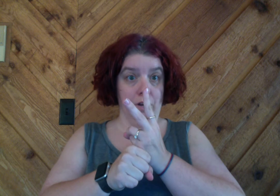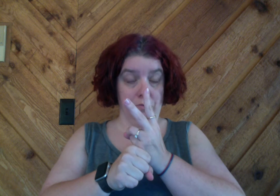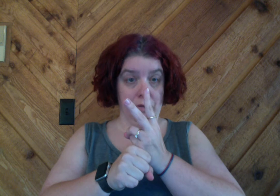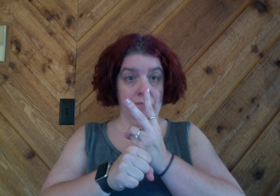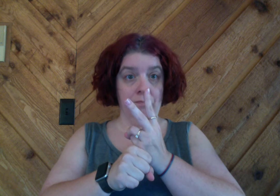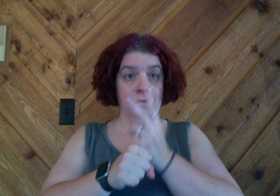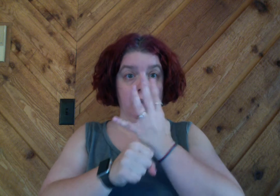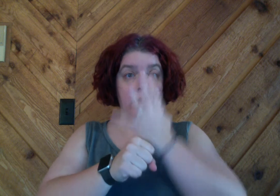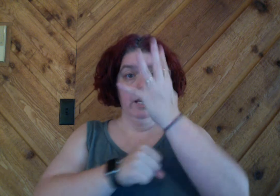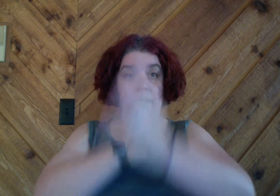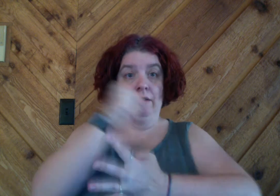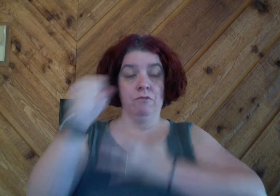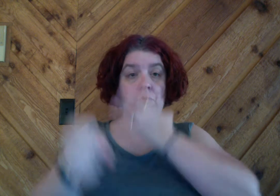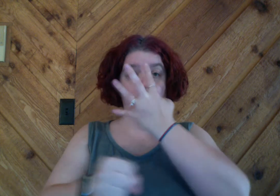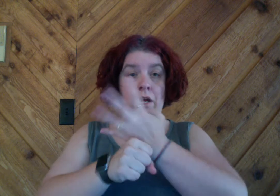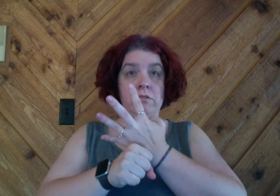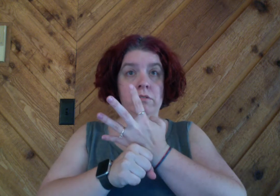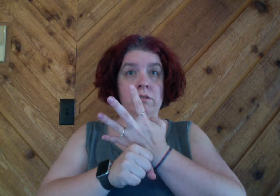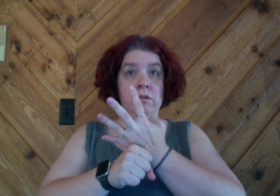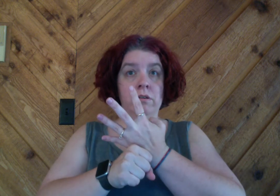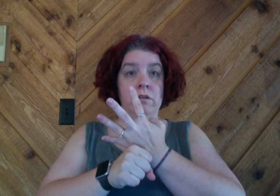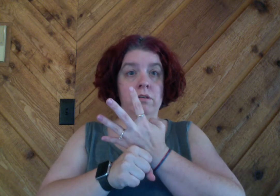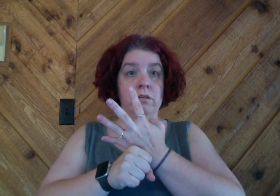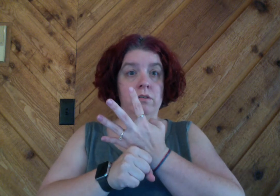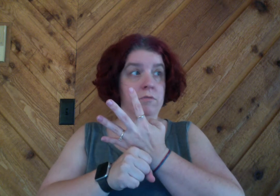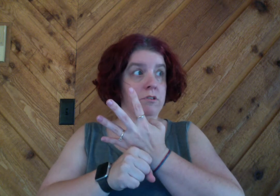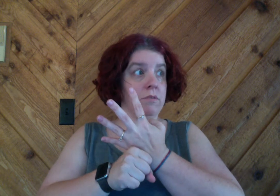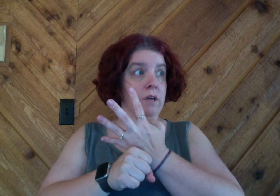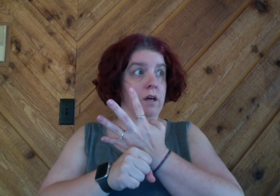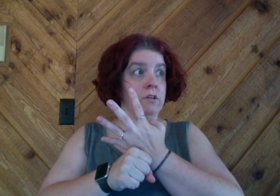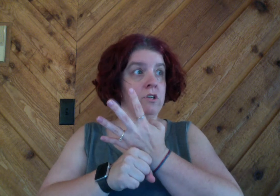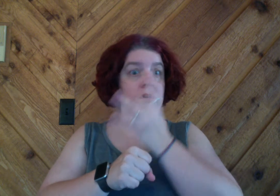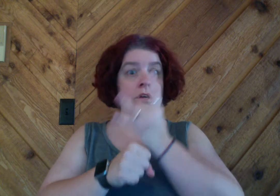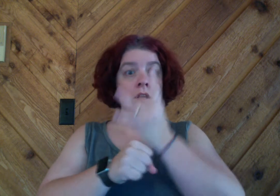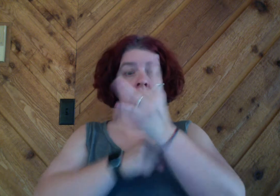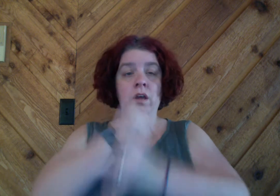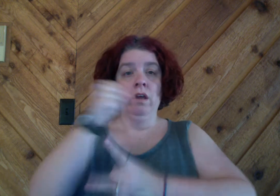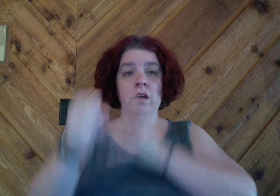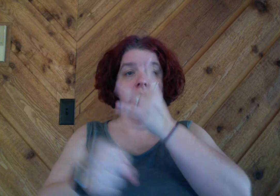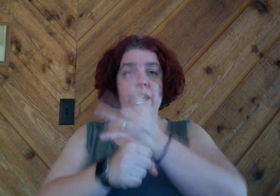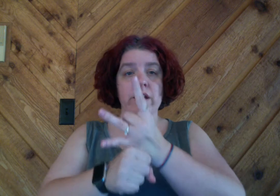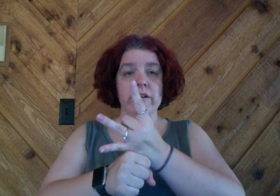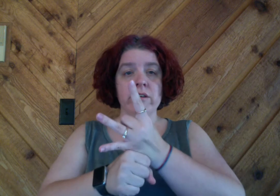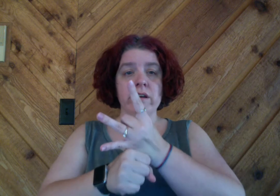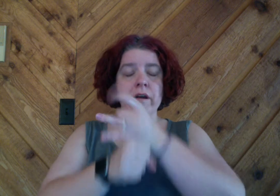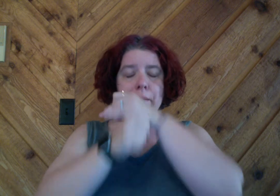graduate. In 4 years, you're almost done with college. 8 years,